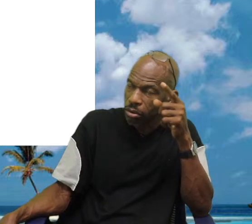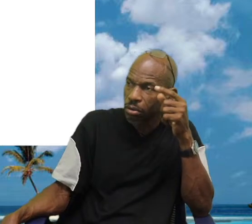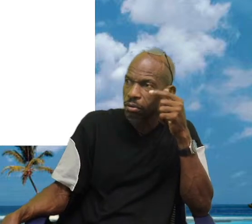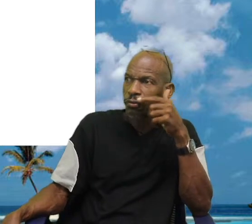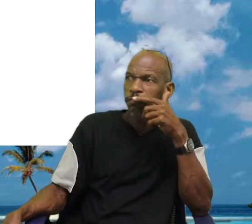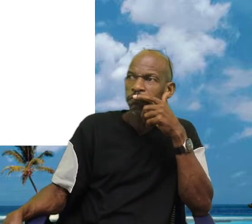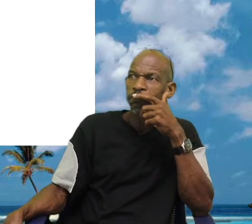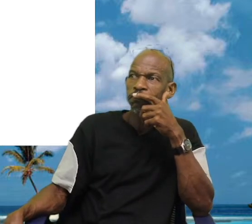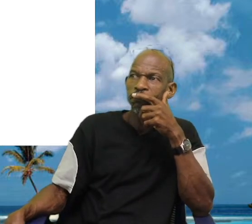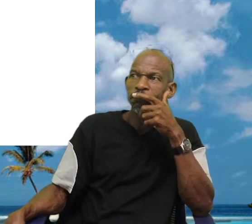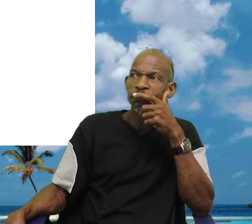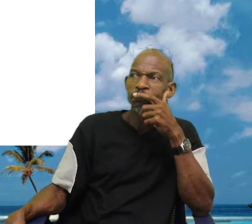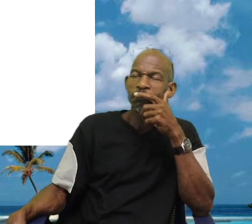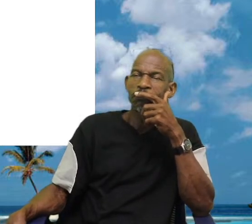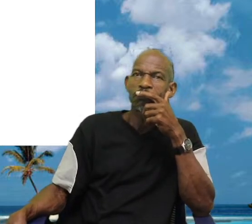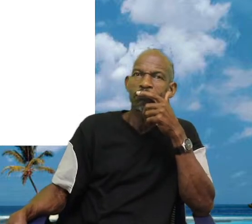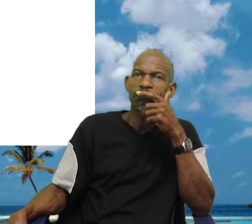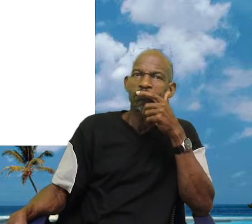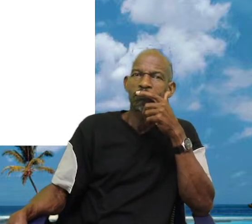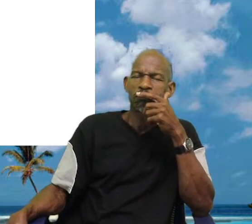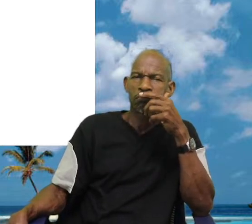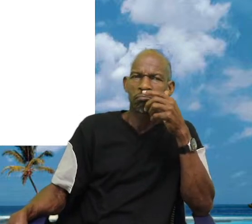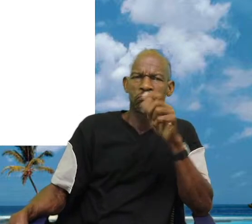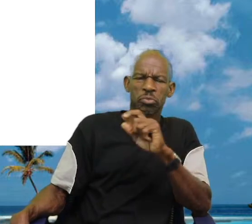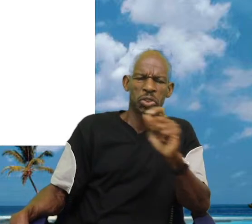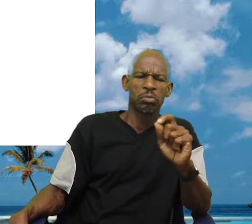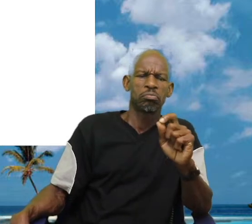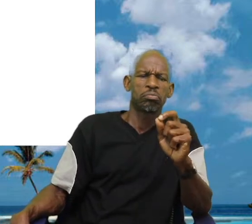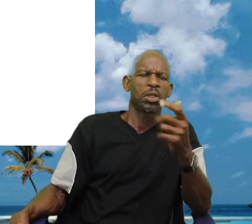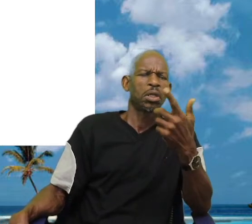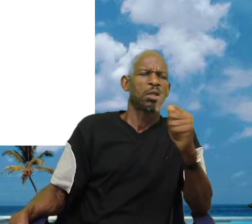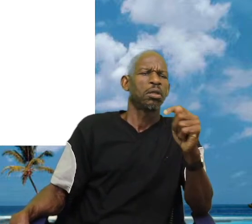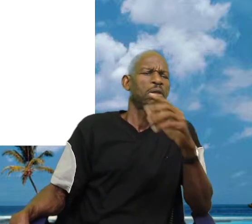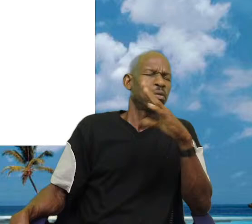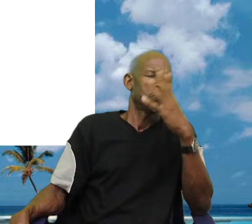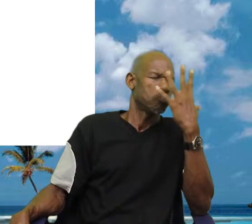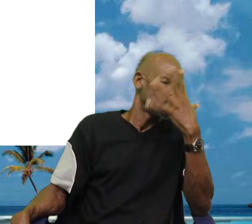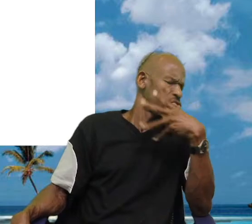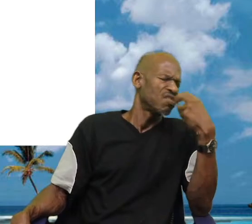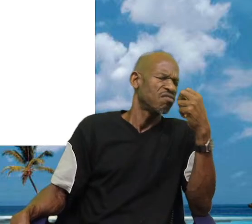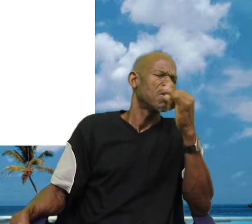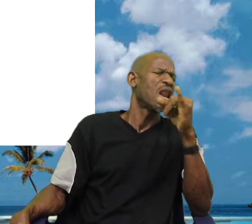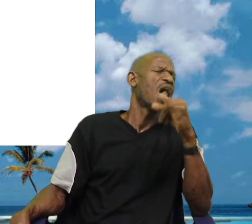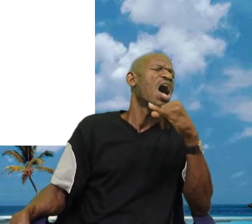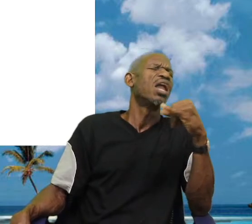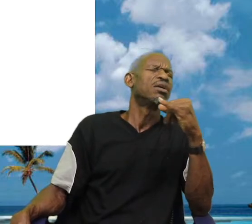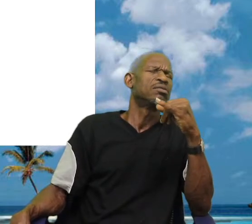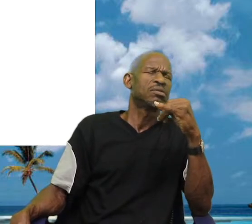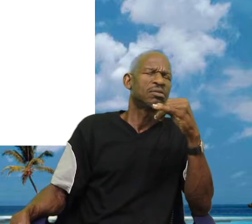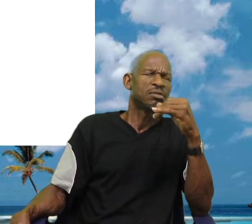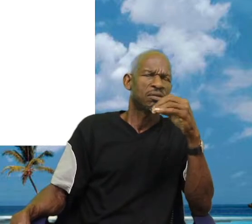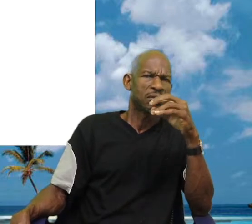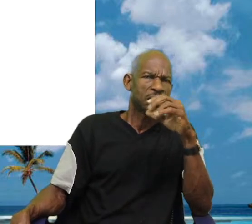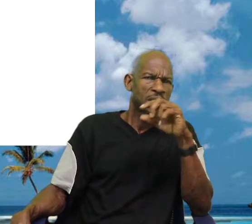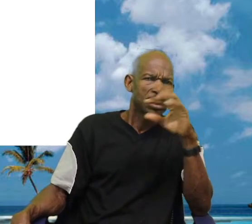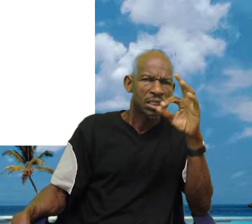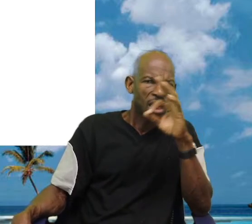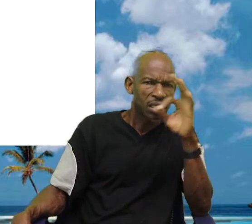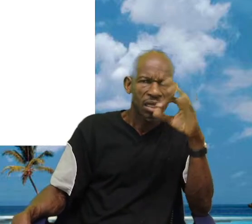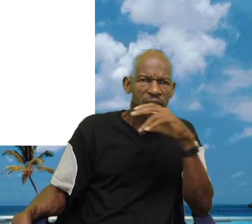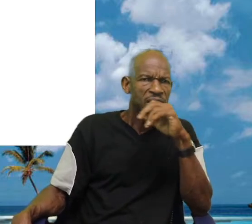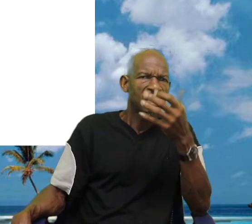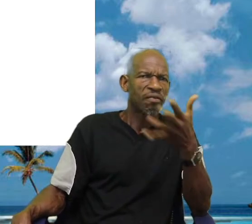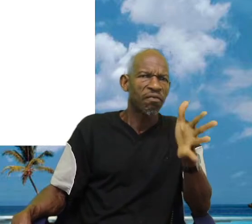But if I put the beautiful island, this sentence is not complete. I must have